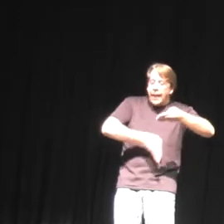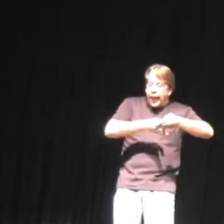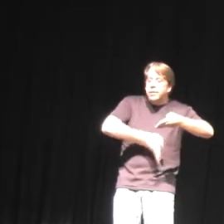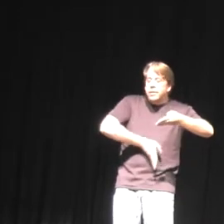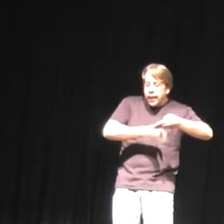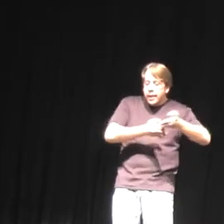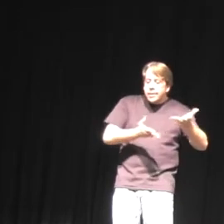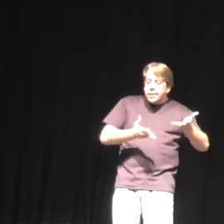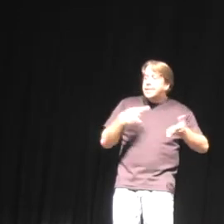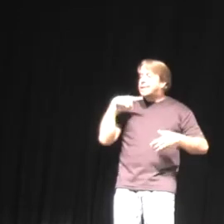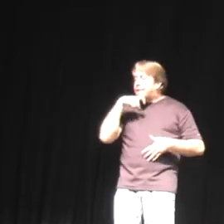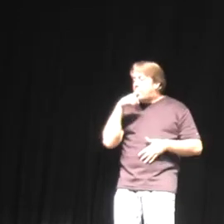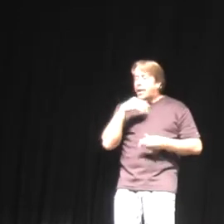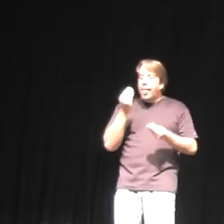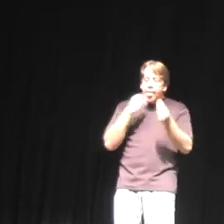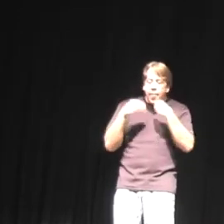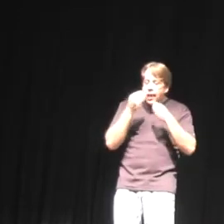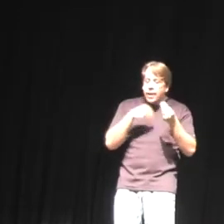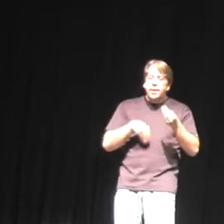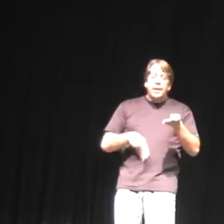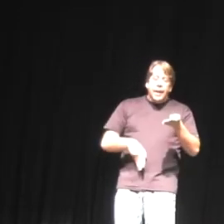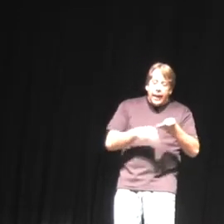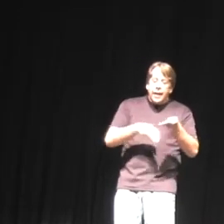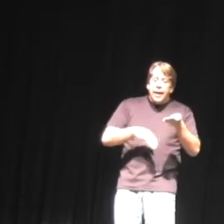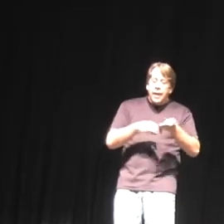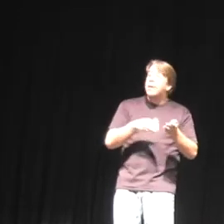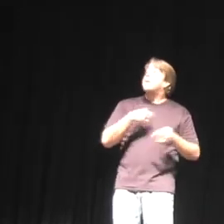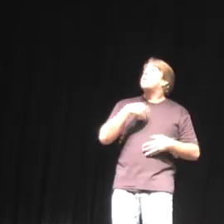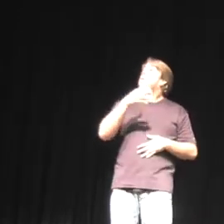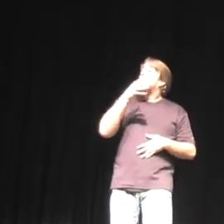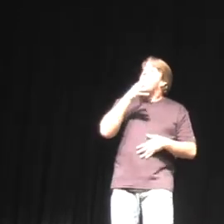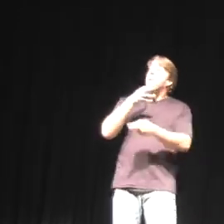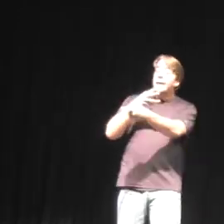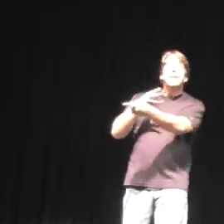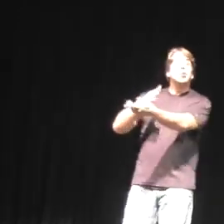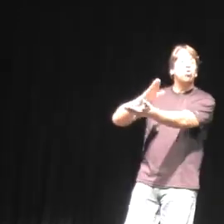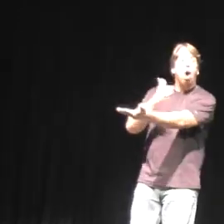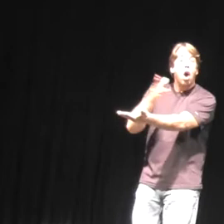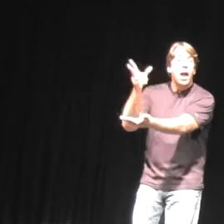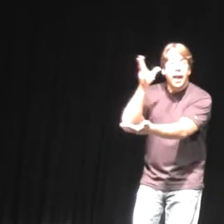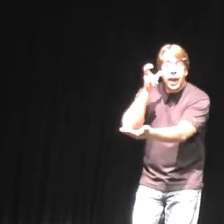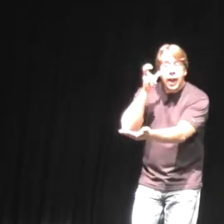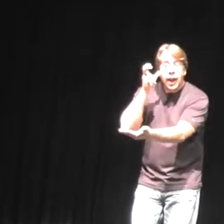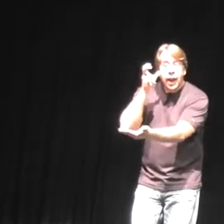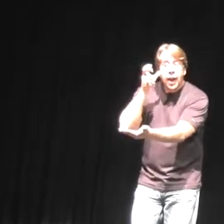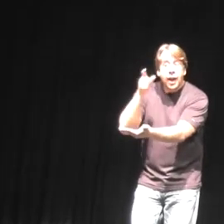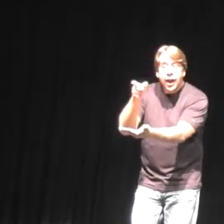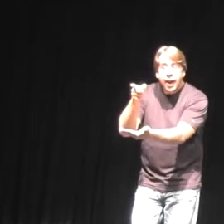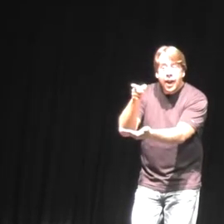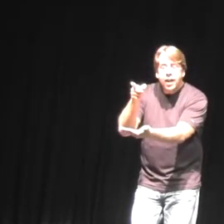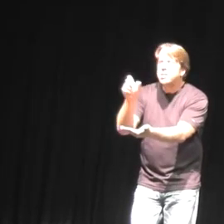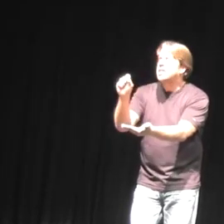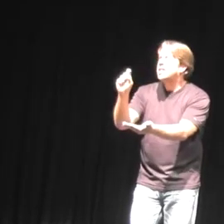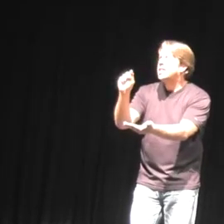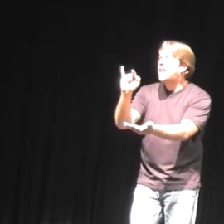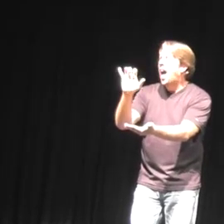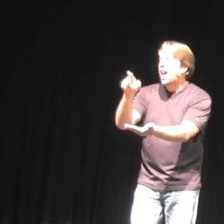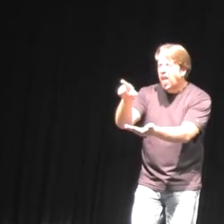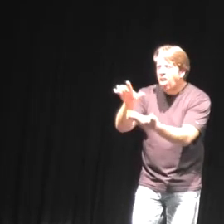I'd be eating my Cheerios, kicking it. My mom would have her favorite song on, which went something like this.